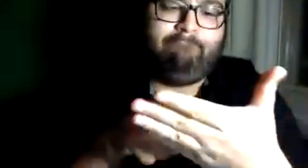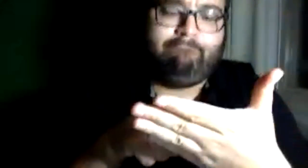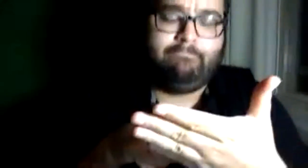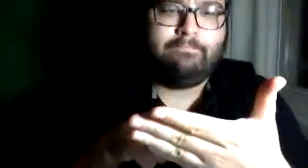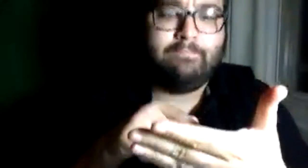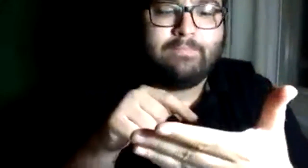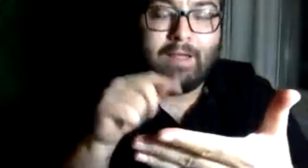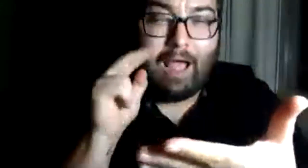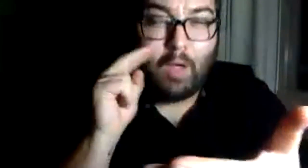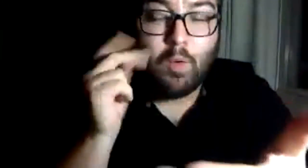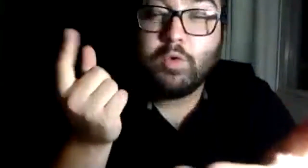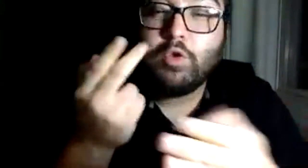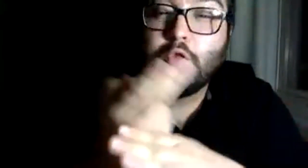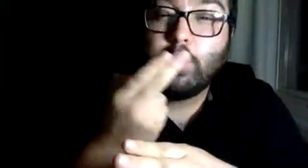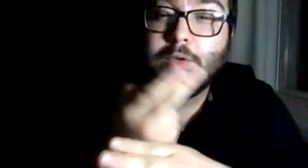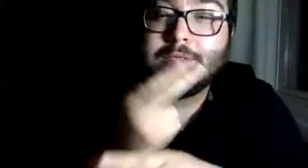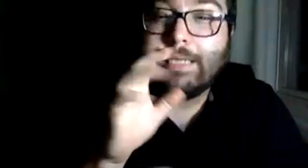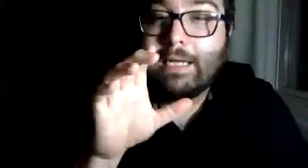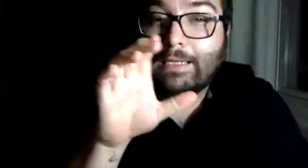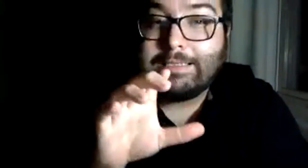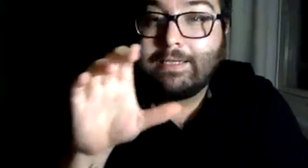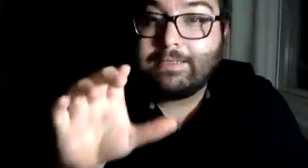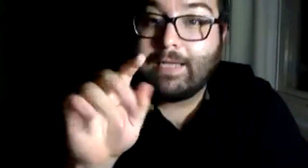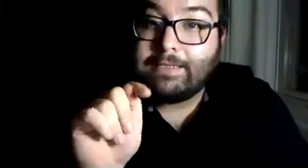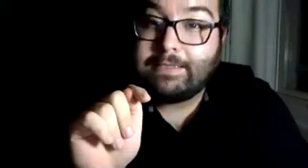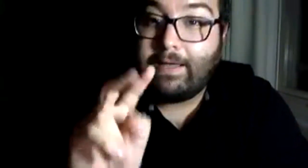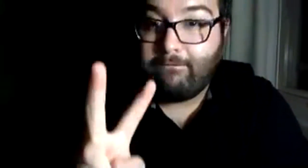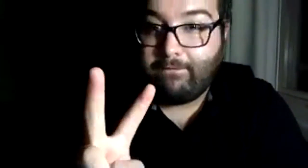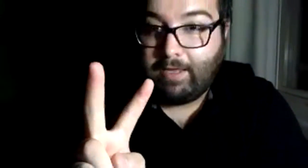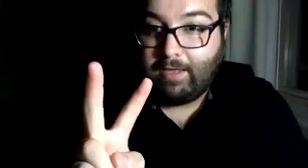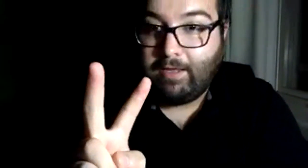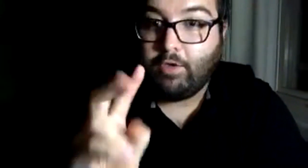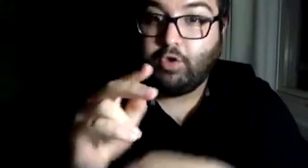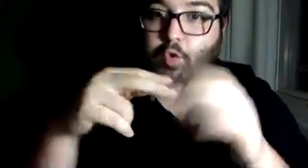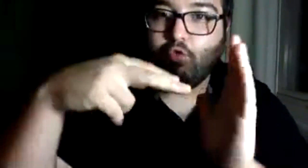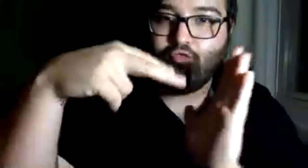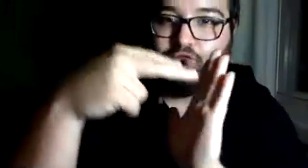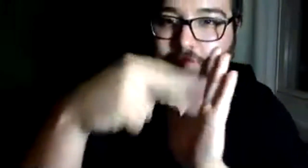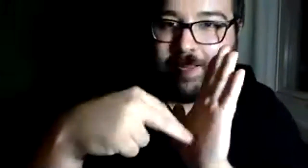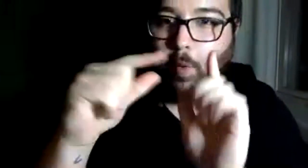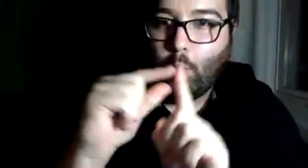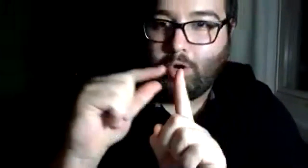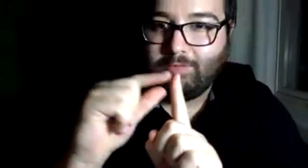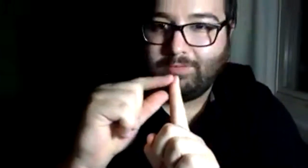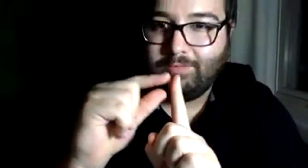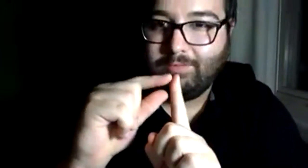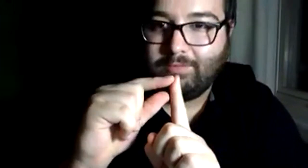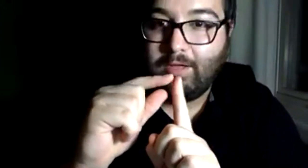using CCTV to read what she said to me, and she told me it is lunchtime. So I